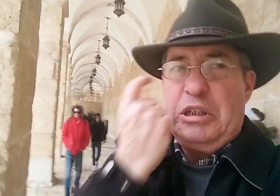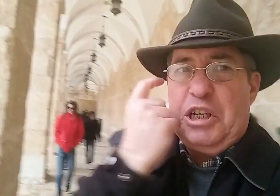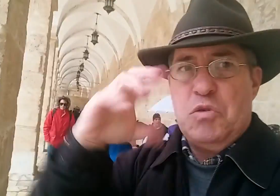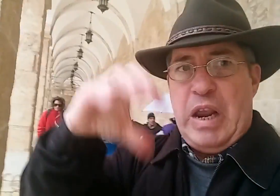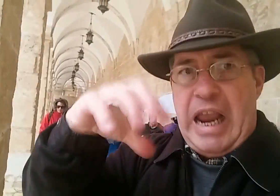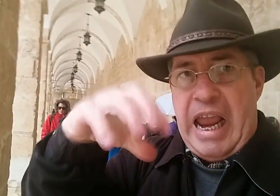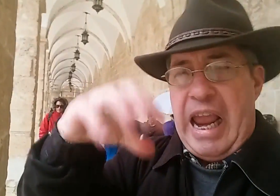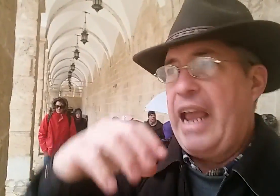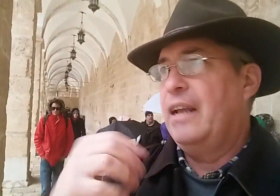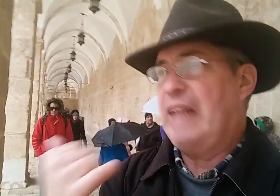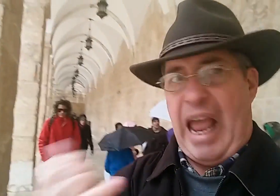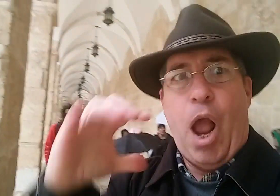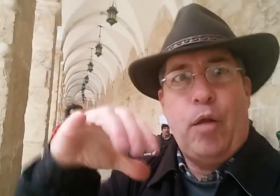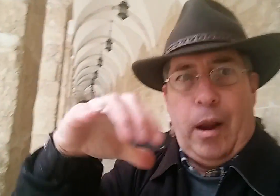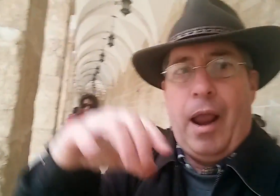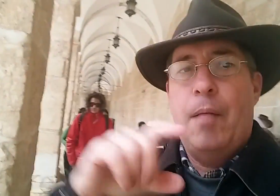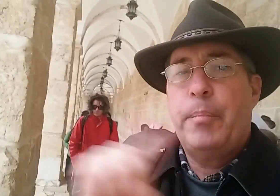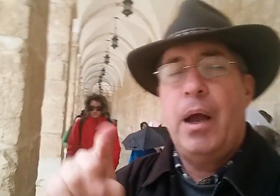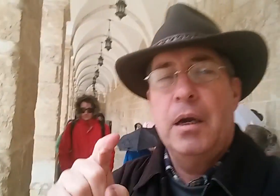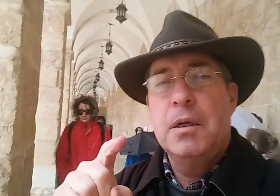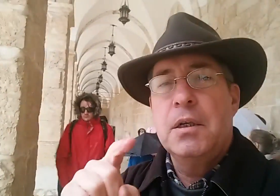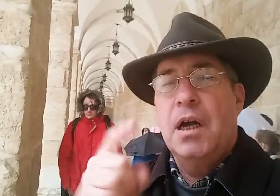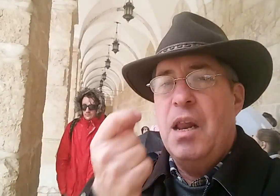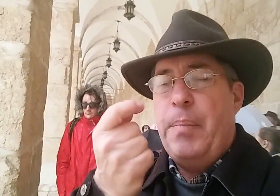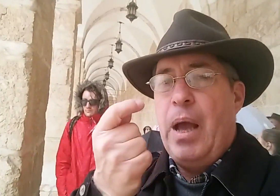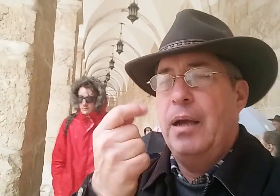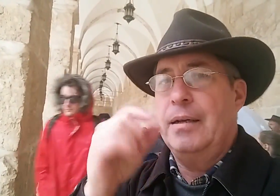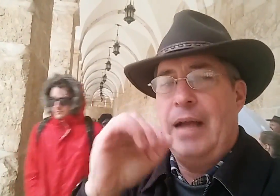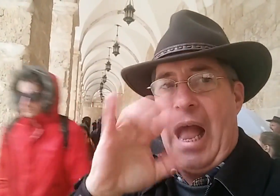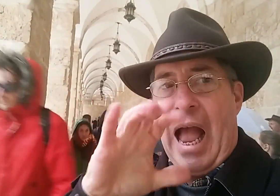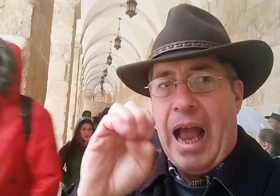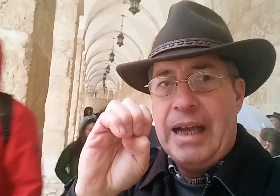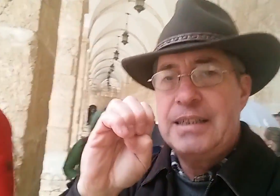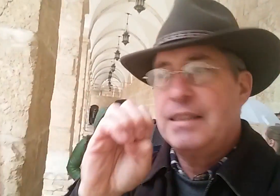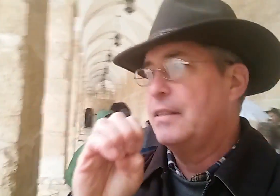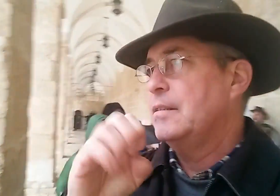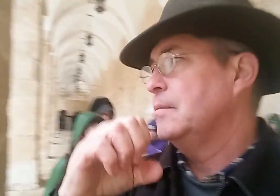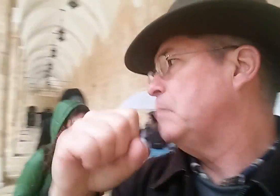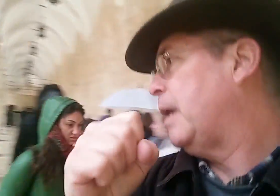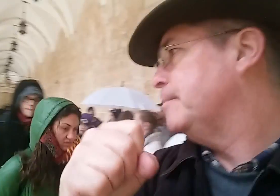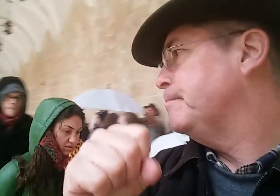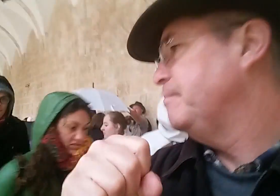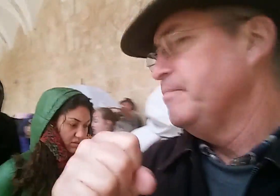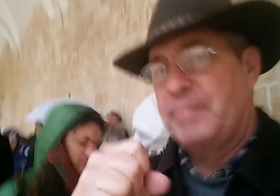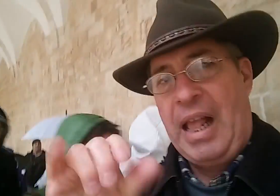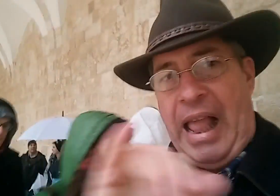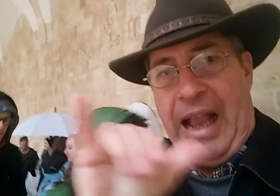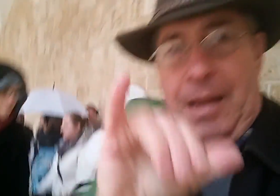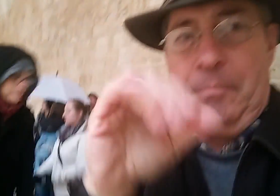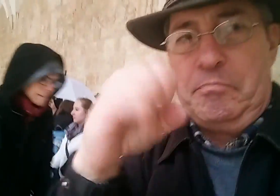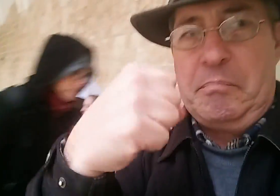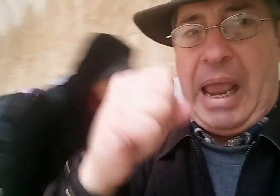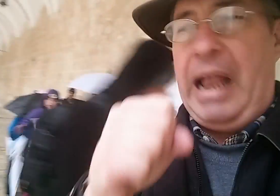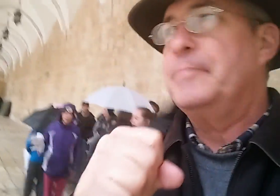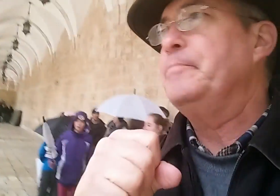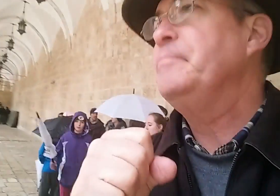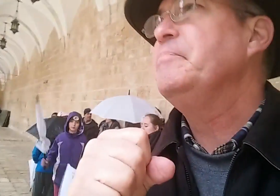Very interesting. It had been raining, and then there was little ice actually in the